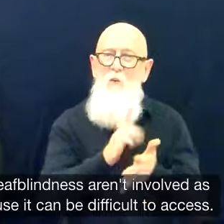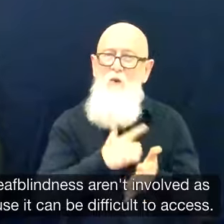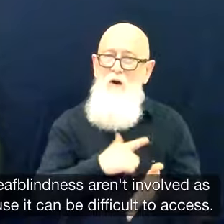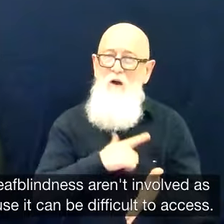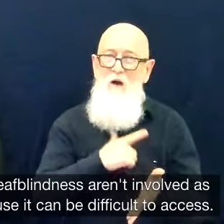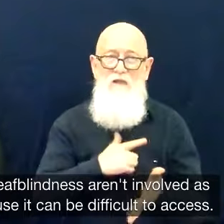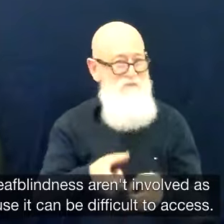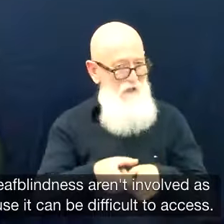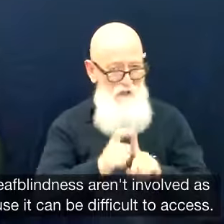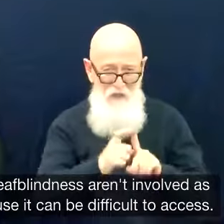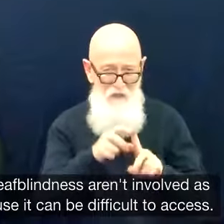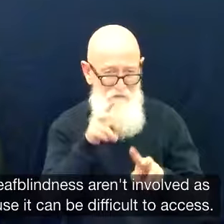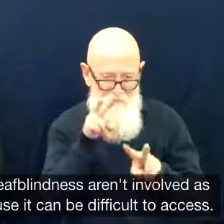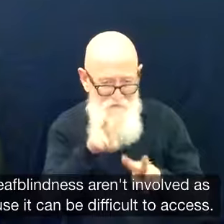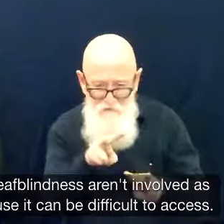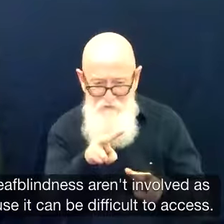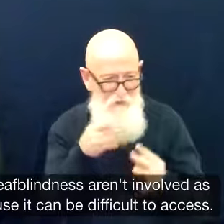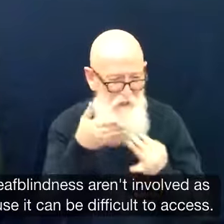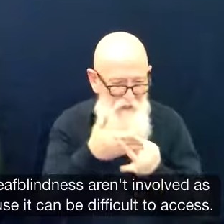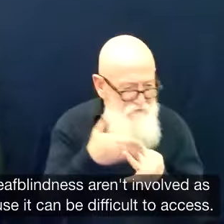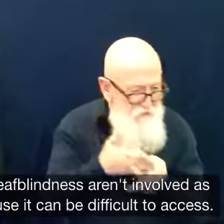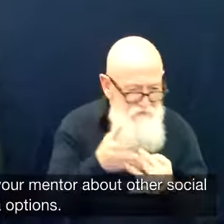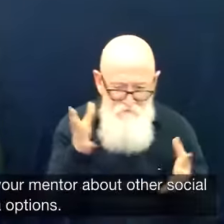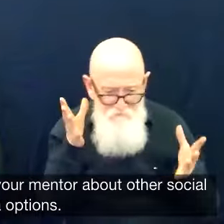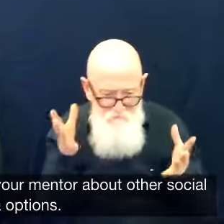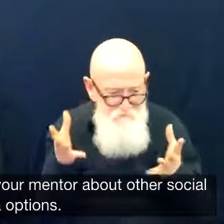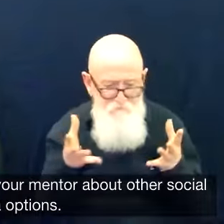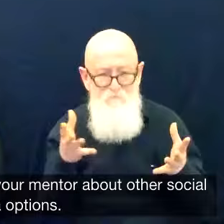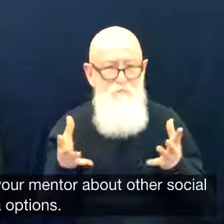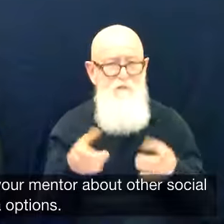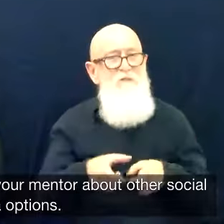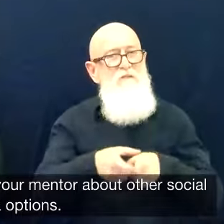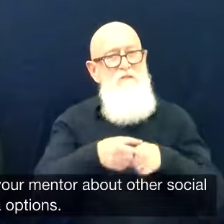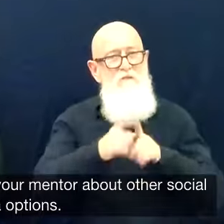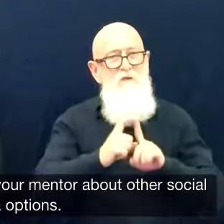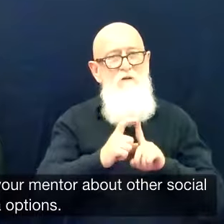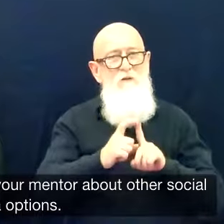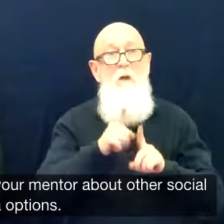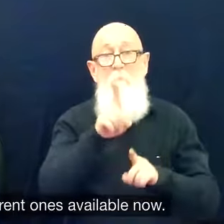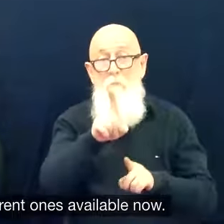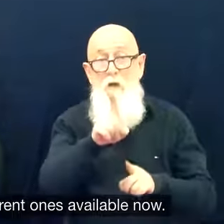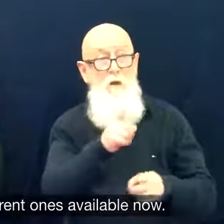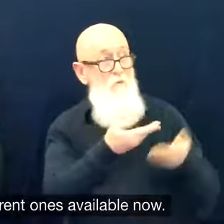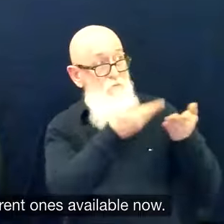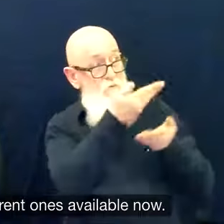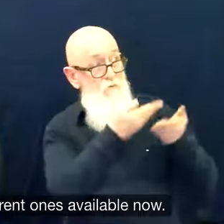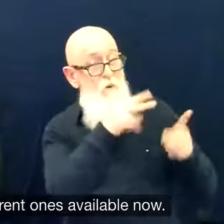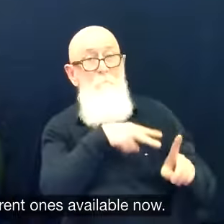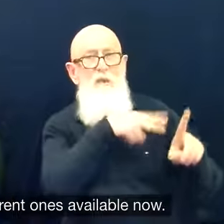about other social media options. There are many different ones available now. So perhaps having a conversation